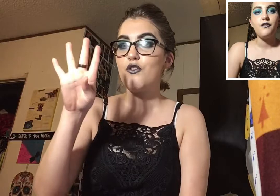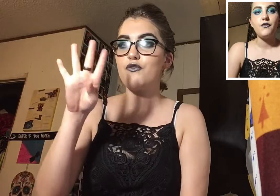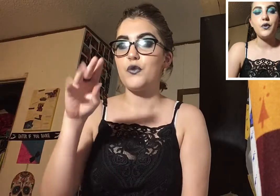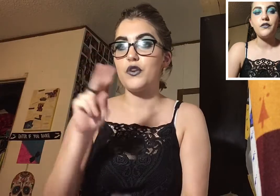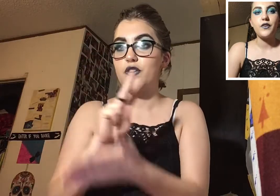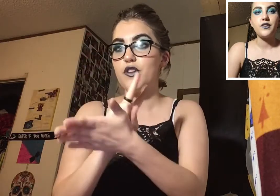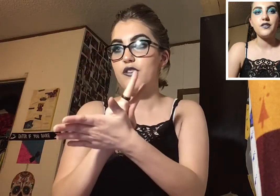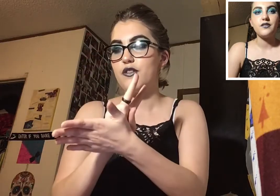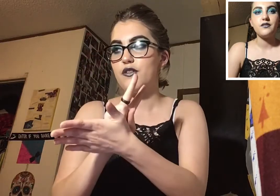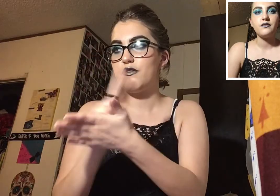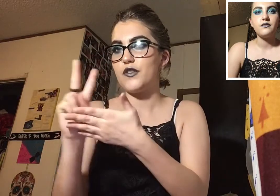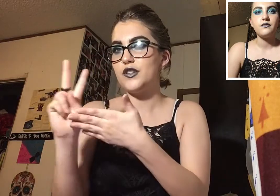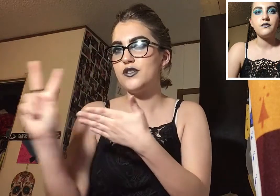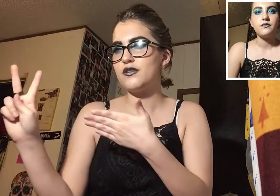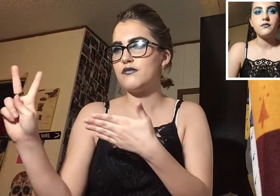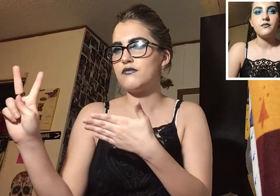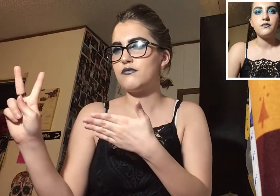Fourth verse.